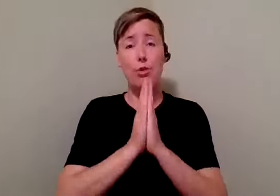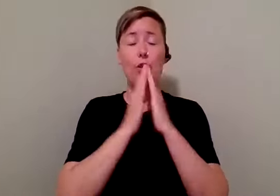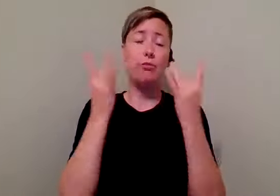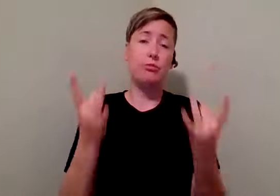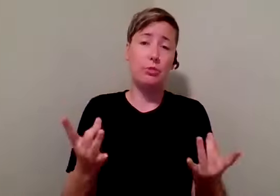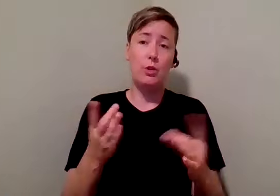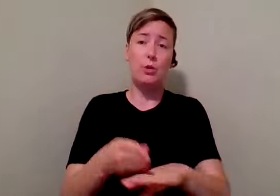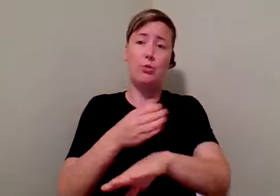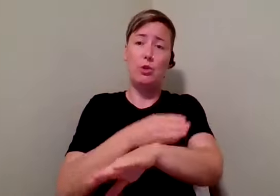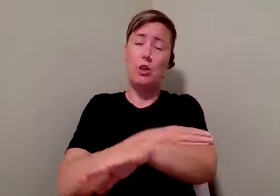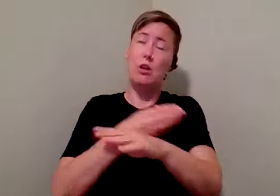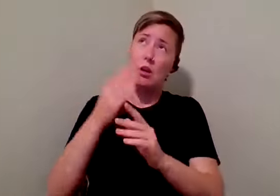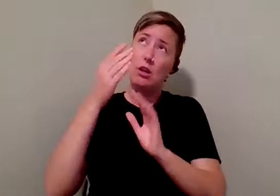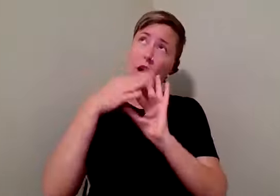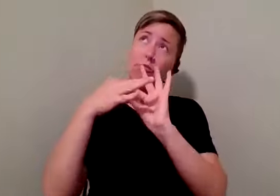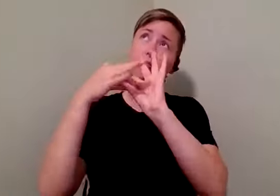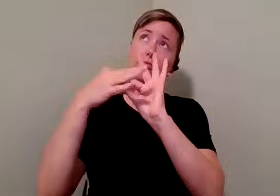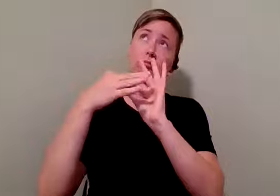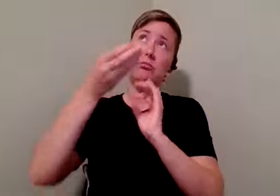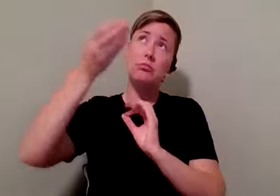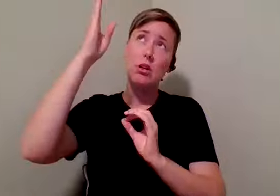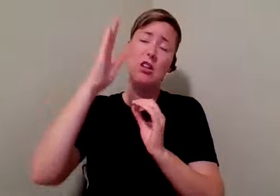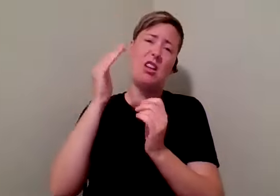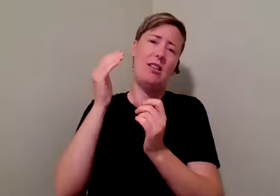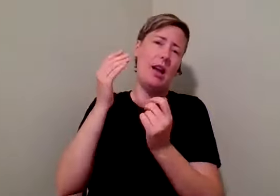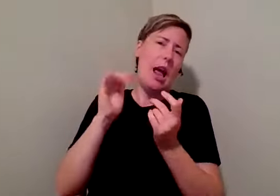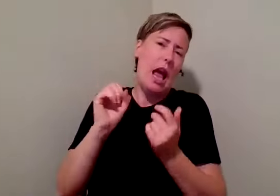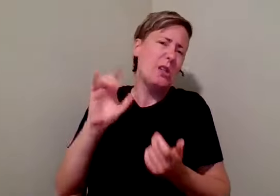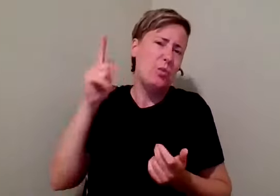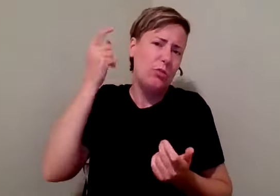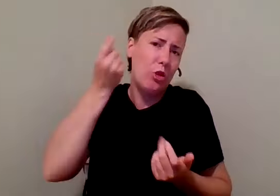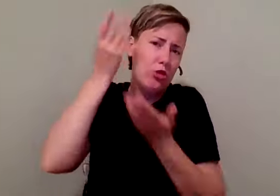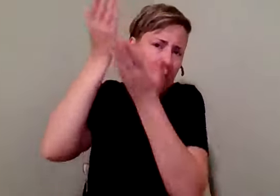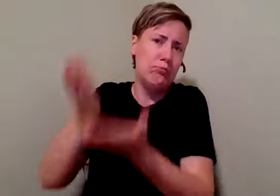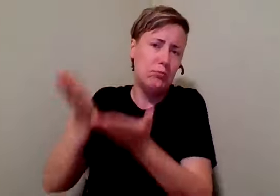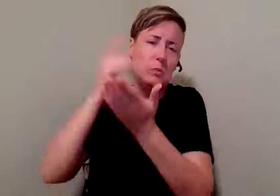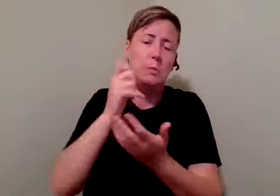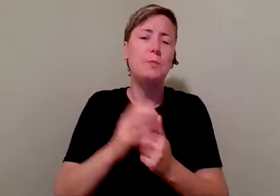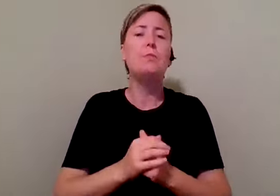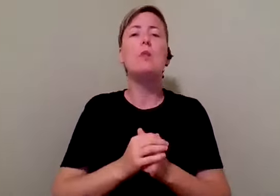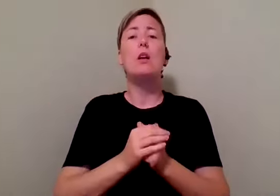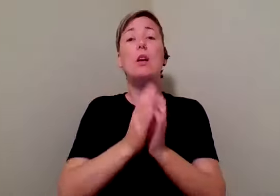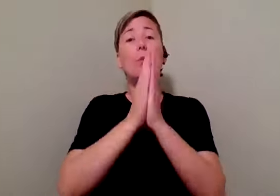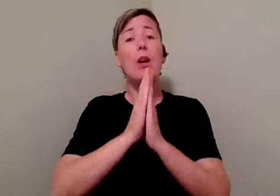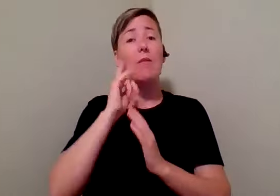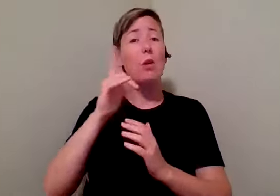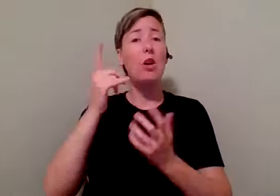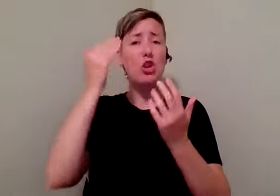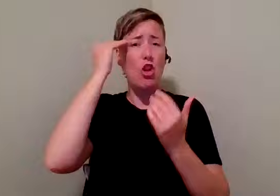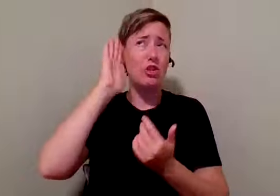our conscious contact with God as we understood Him, praying only for knowledge of His will for us and the power to carry